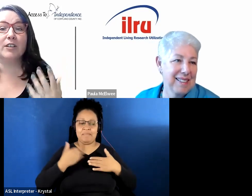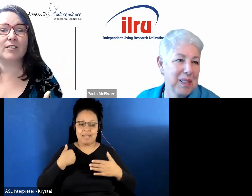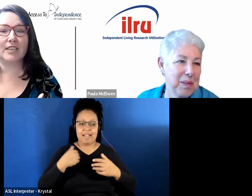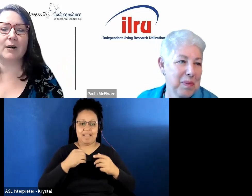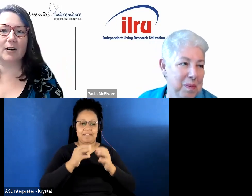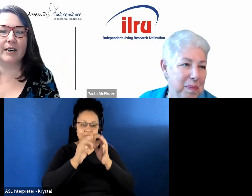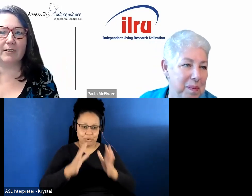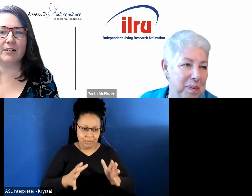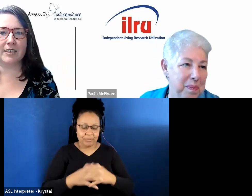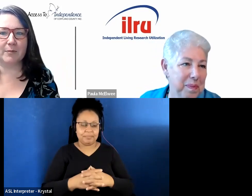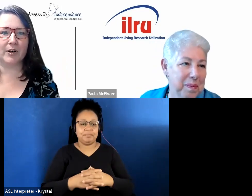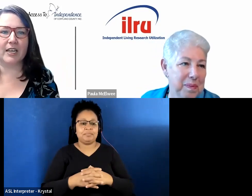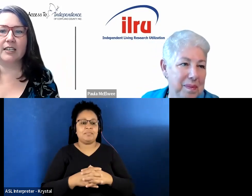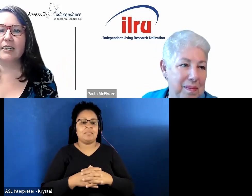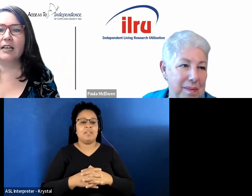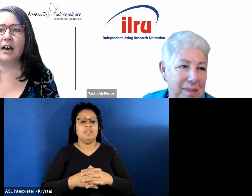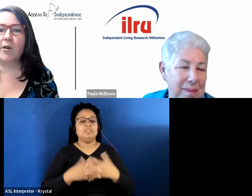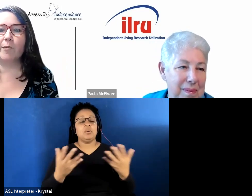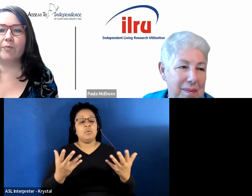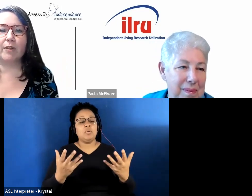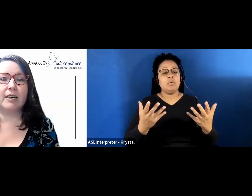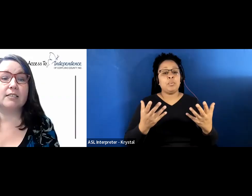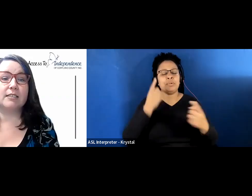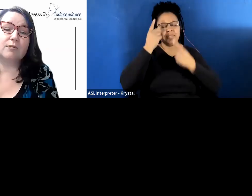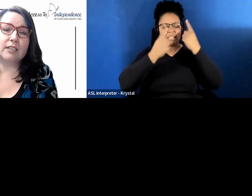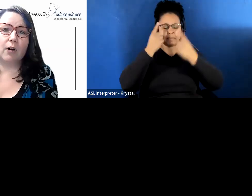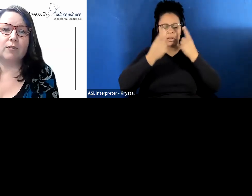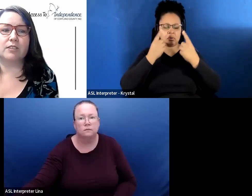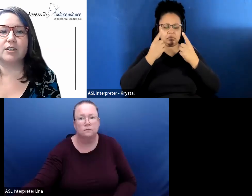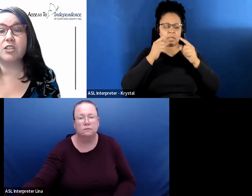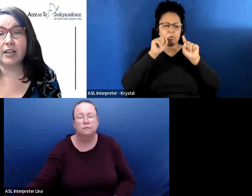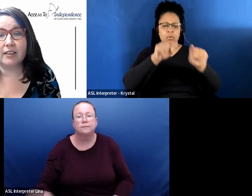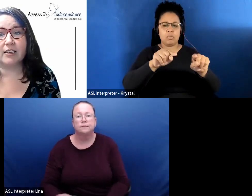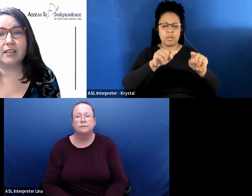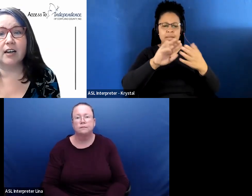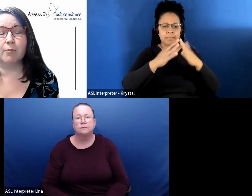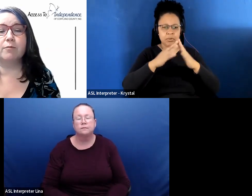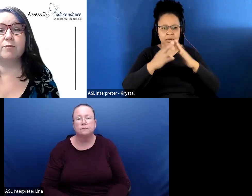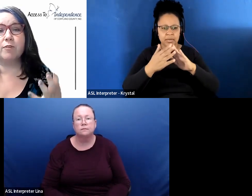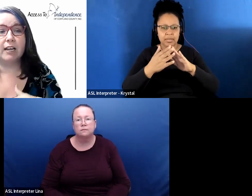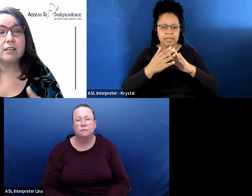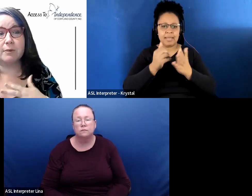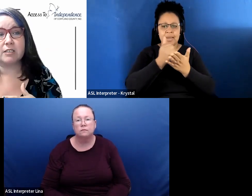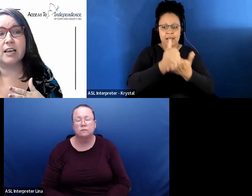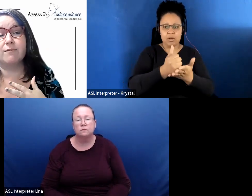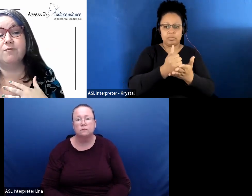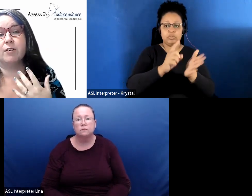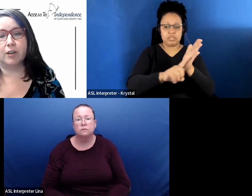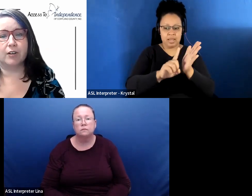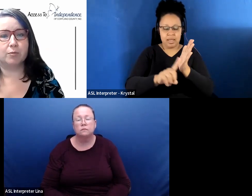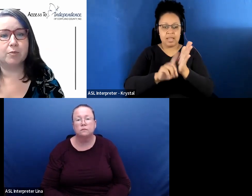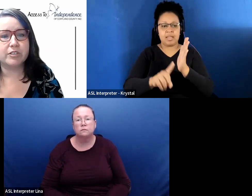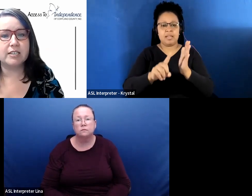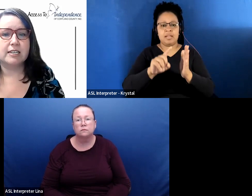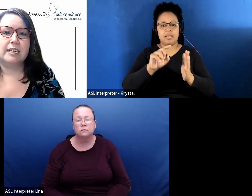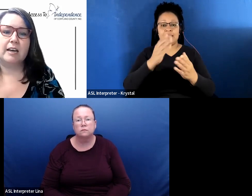So when you're thinking about going out to the community, it's really helpful to check the file, especially if they're